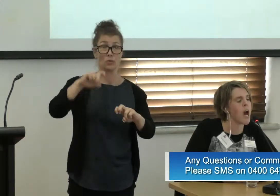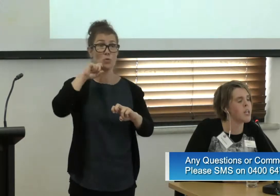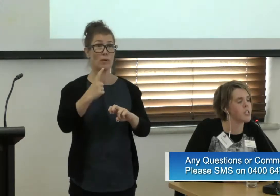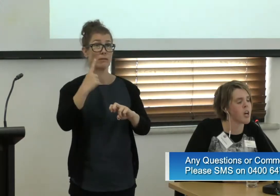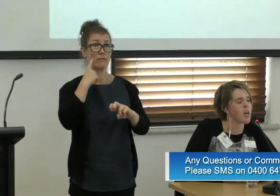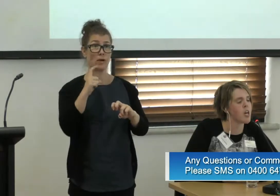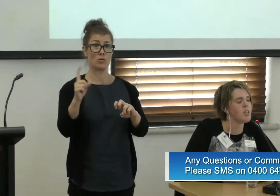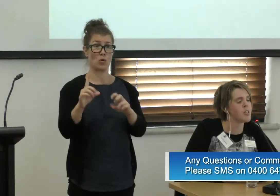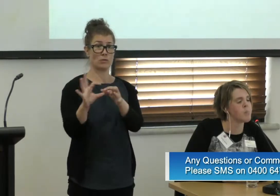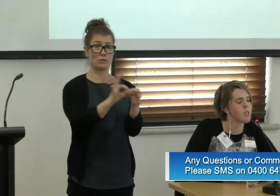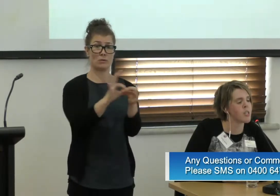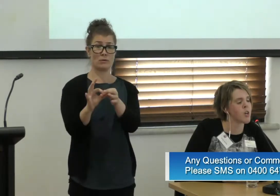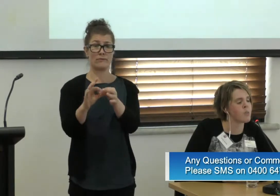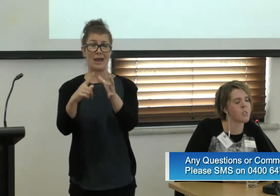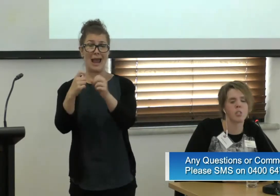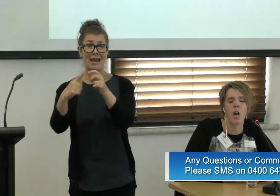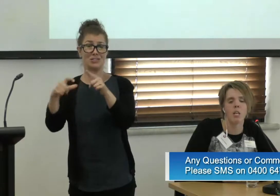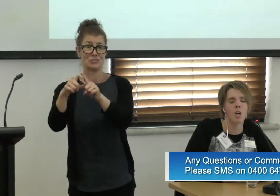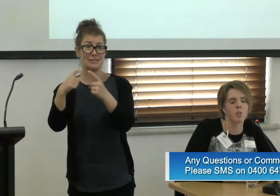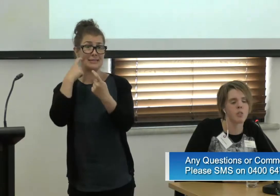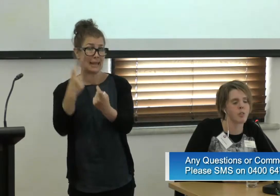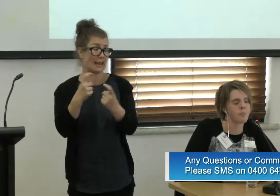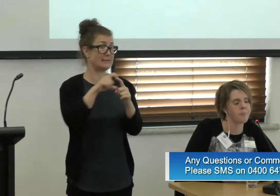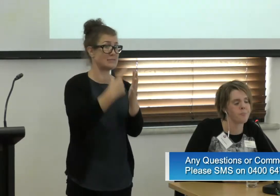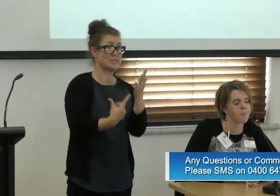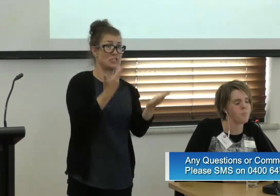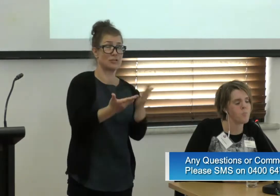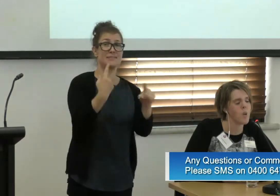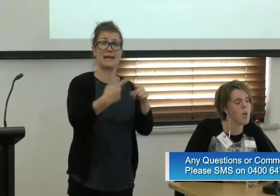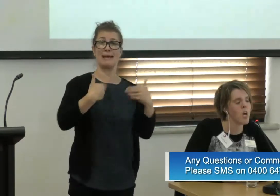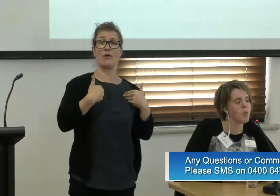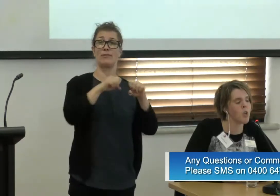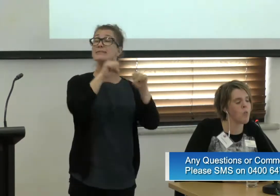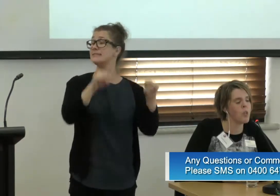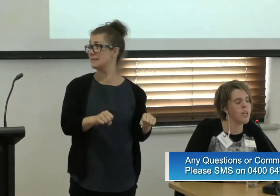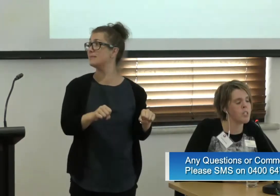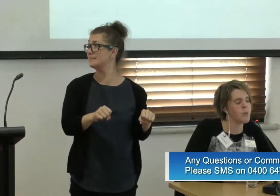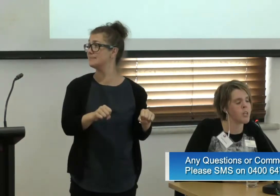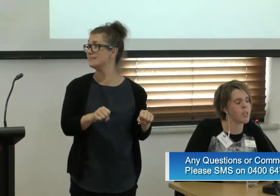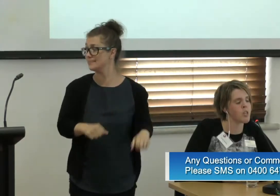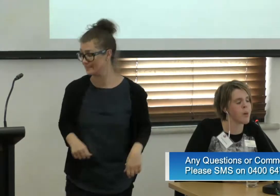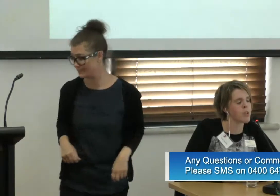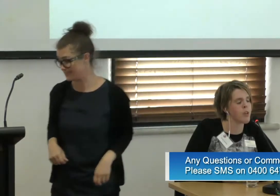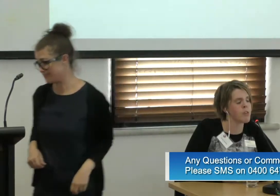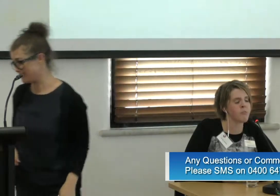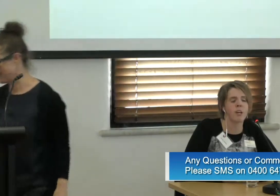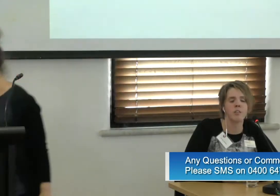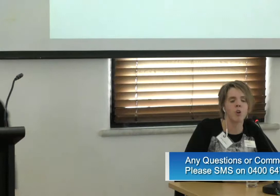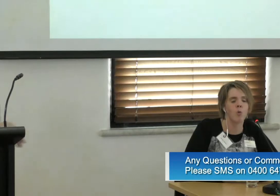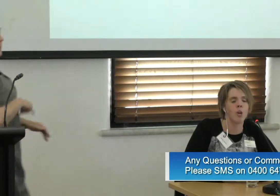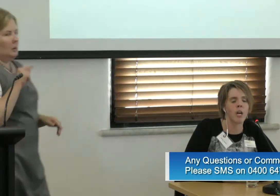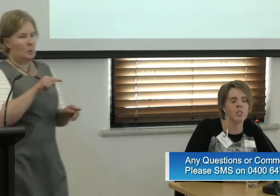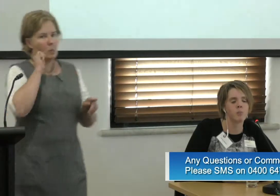between aged care, disability services, and the health system. It will look at what needs to be done to make sure there is